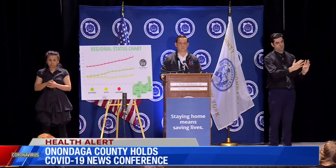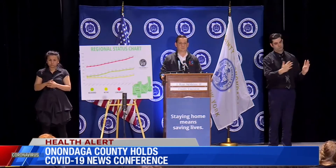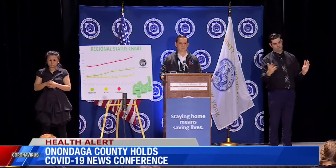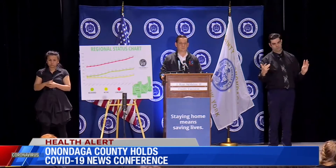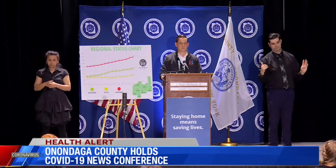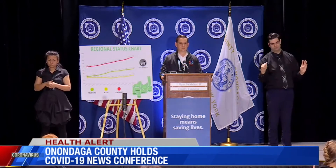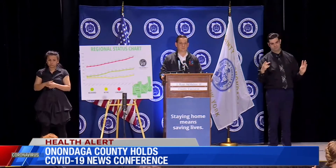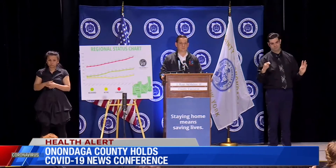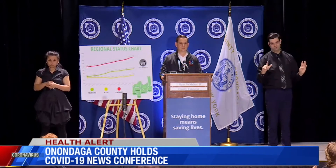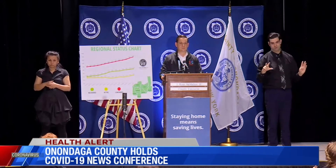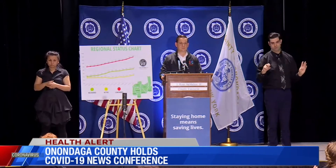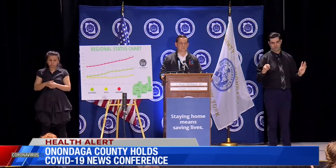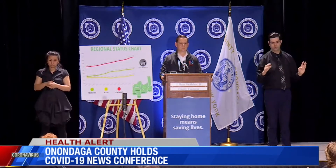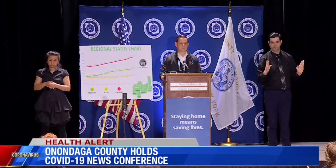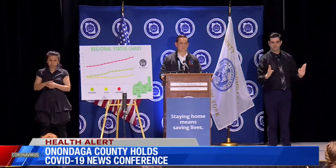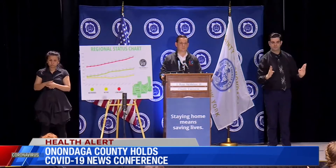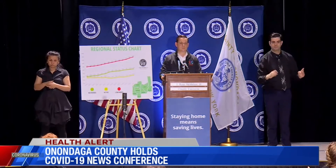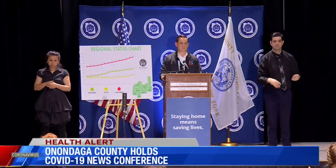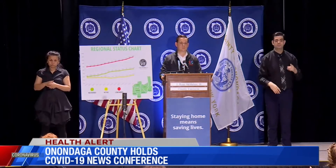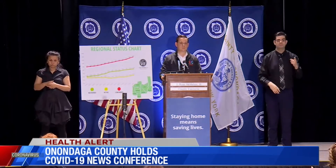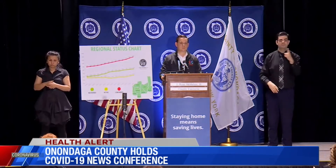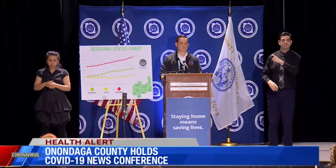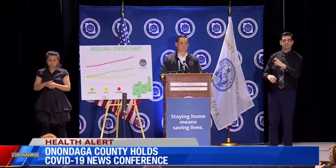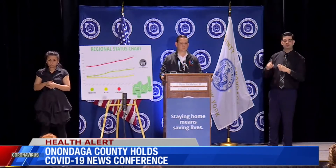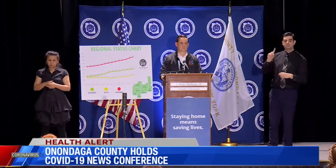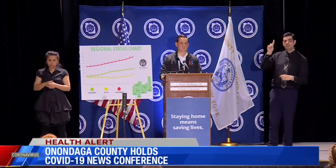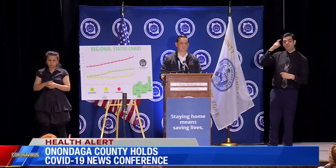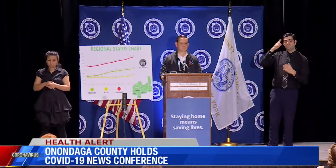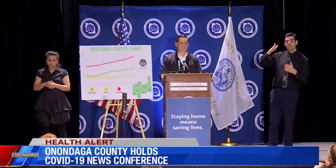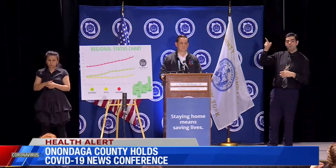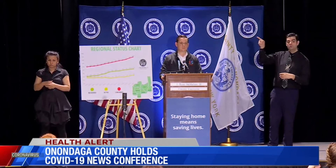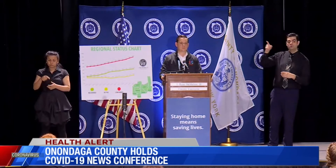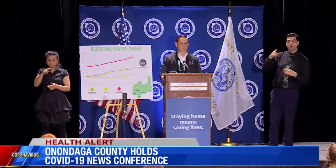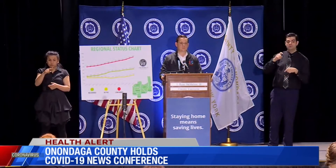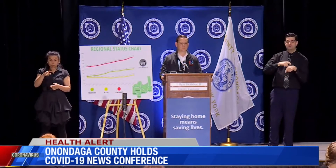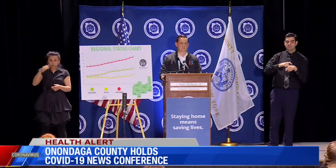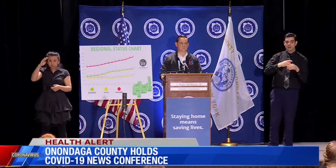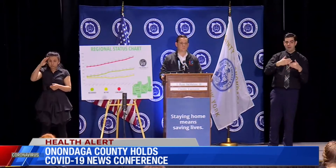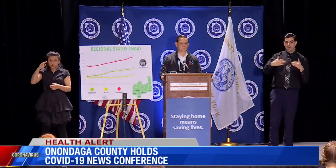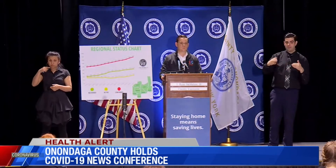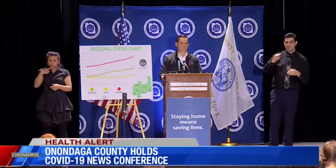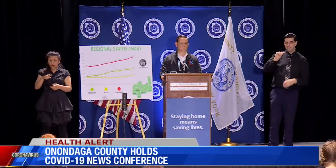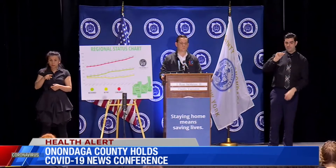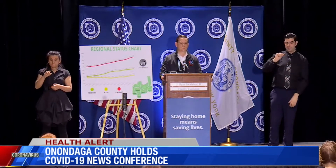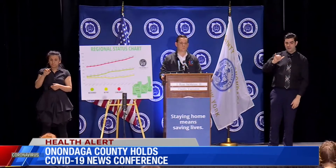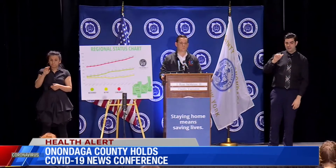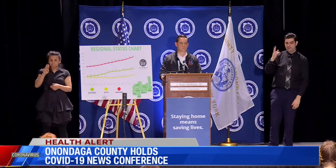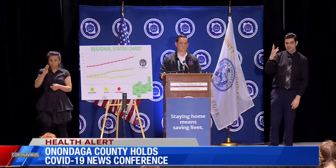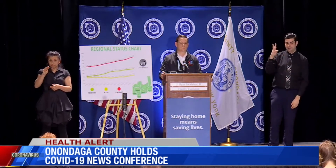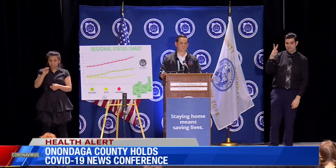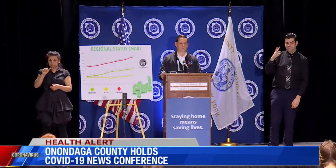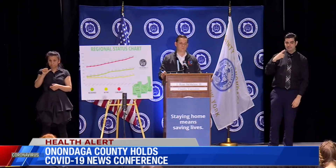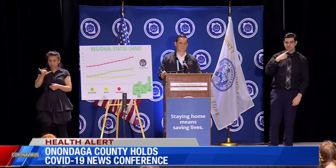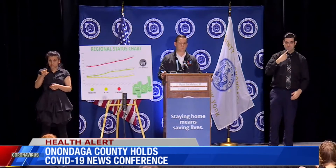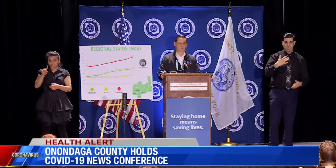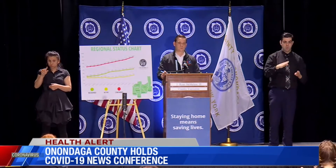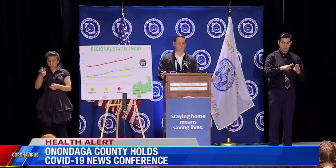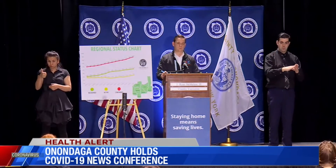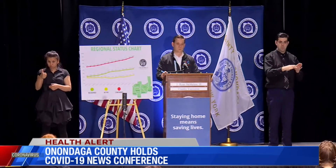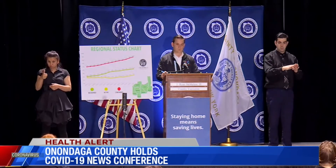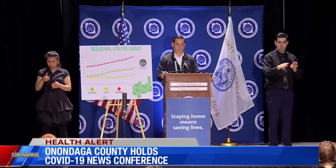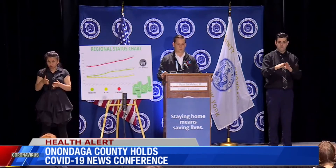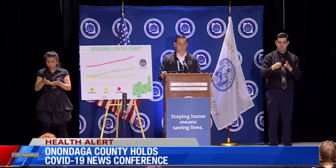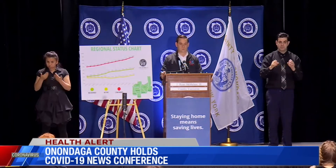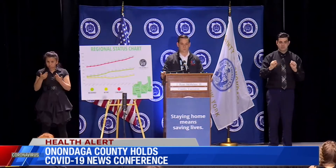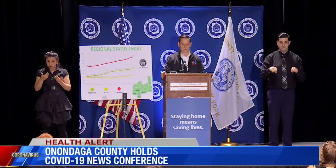governor's timeline, May 16th is when things can start reopening. How do you prepare businesses? What kind of guidance do you give to businesses